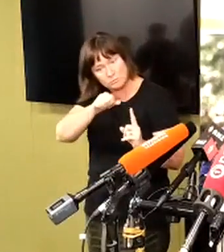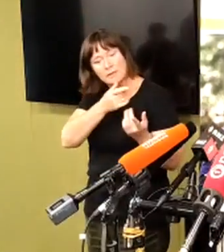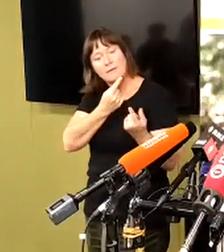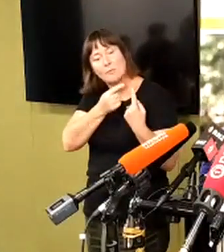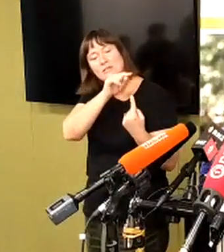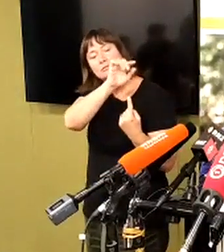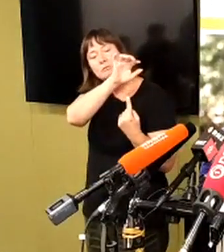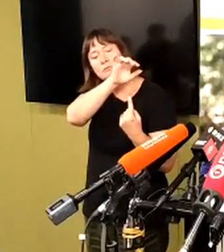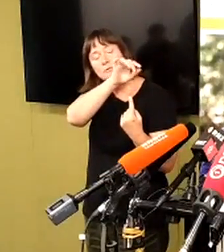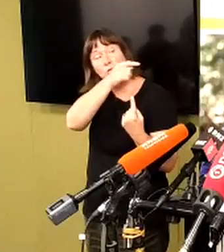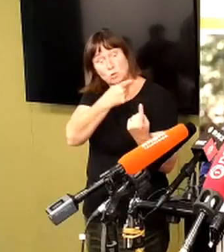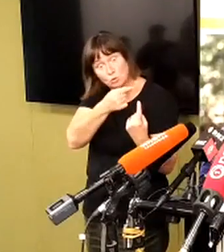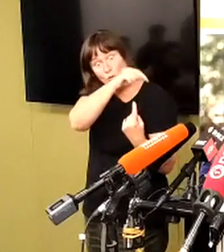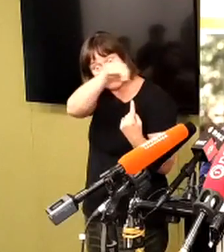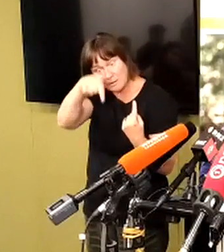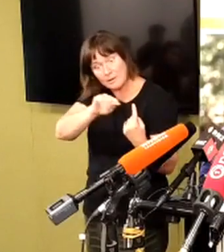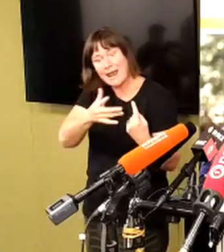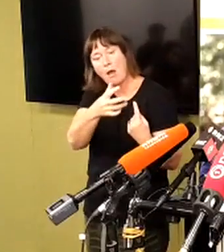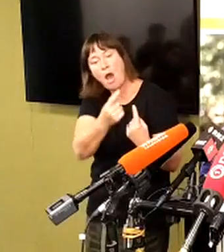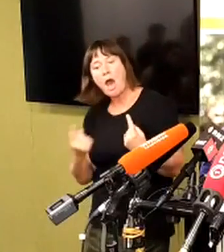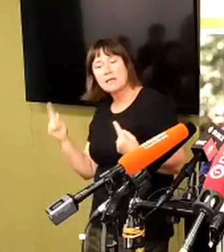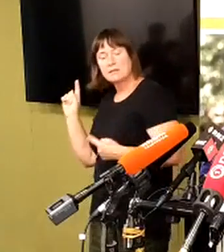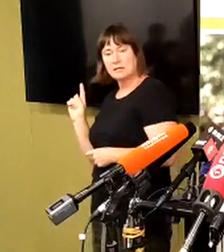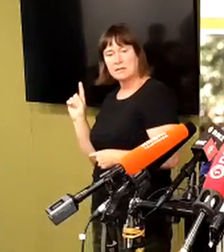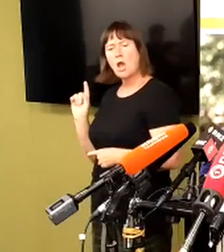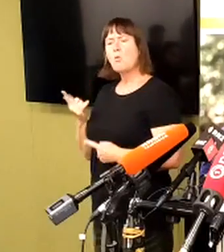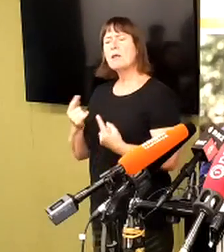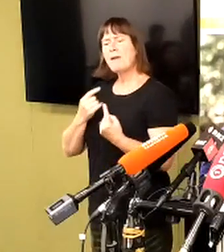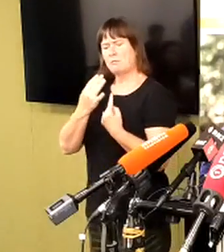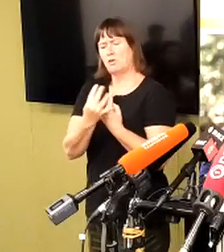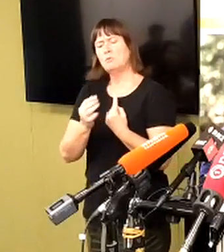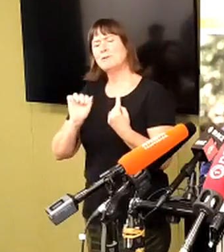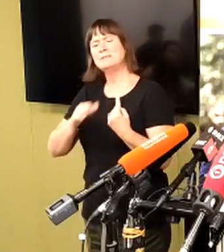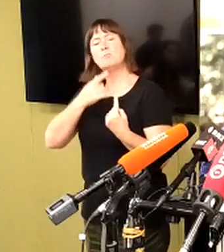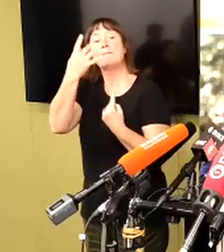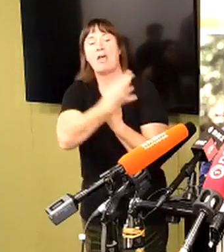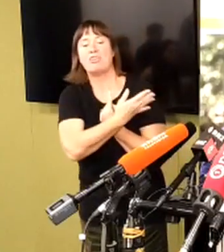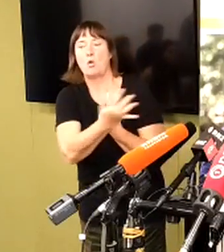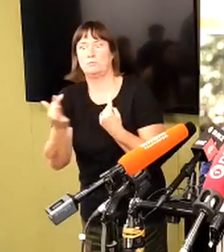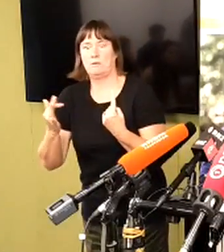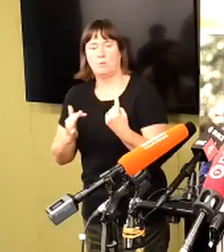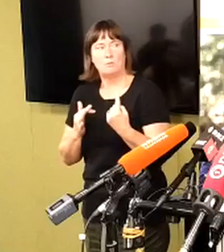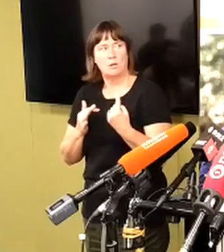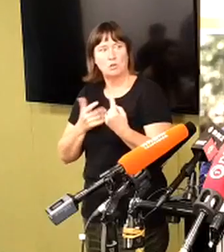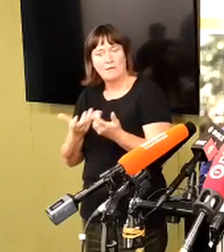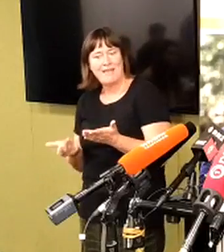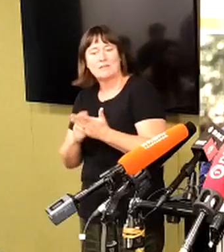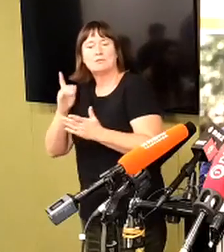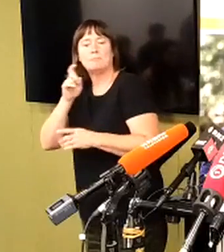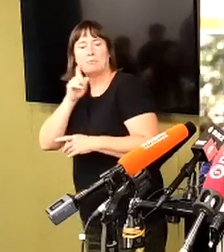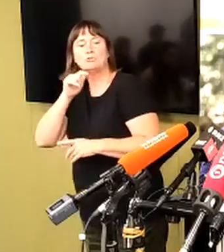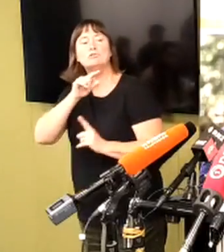isolation now, but have you continued getting those wider contacts, and have you employed extra people to trace those